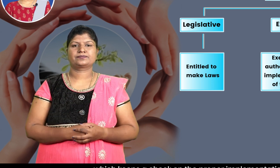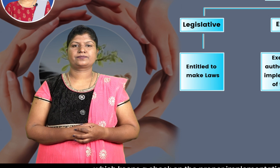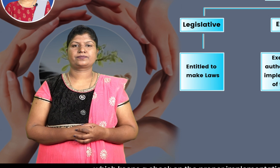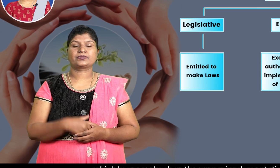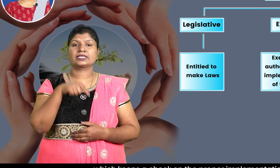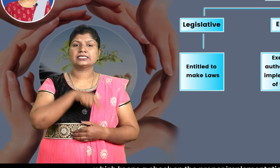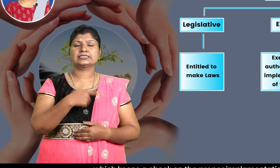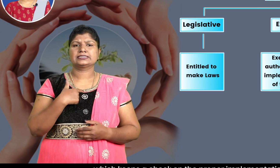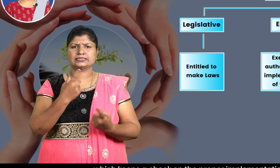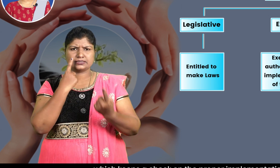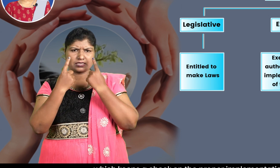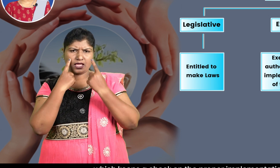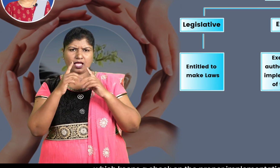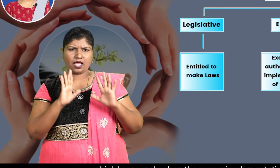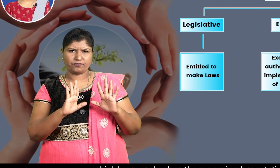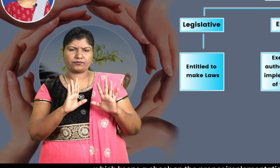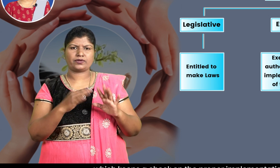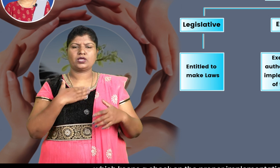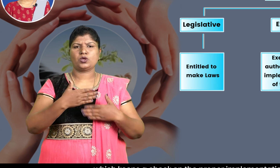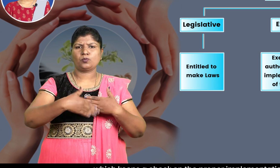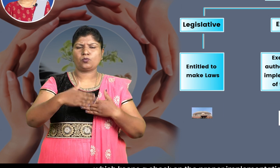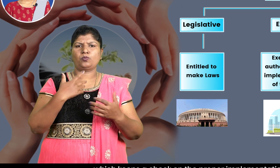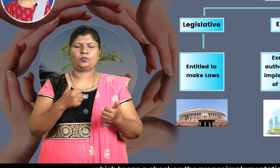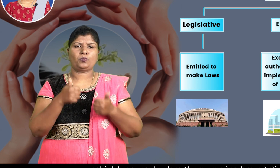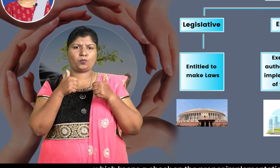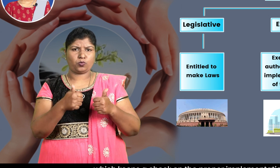which keeps a check on the proper implementation